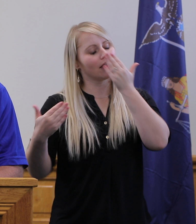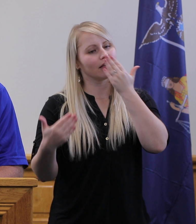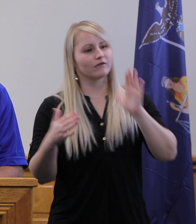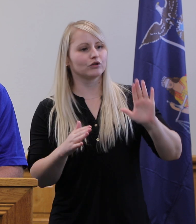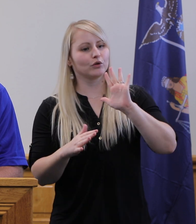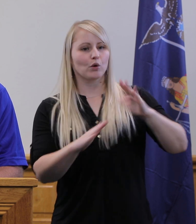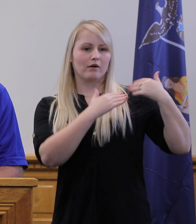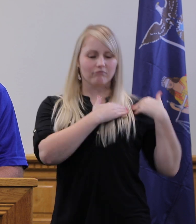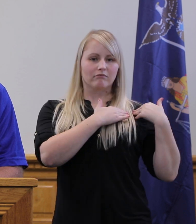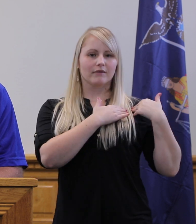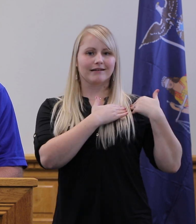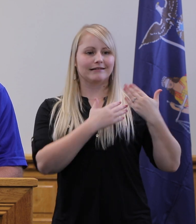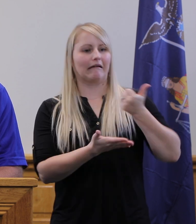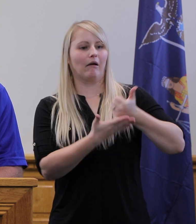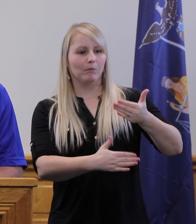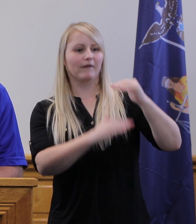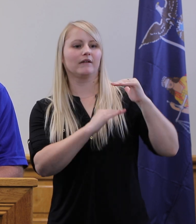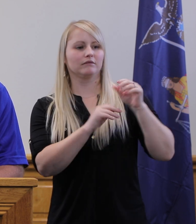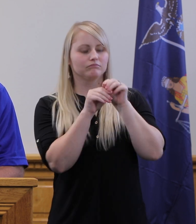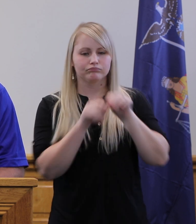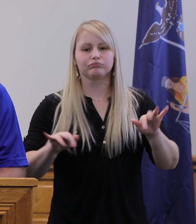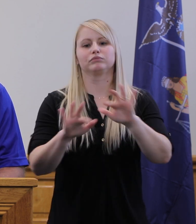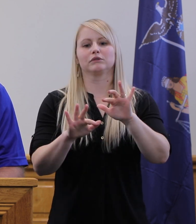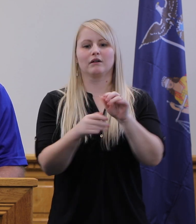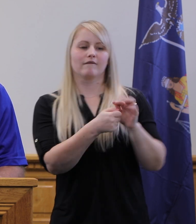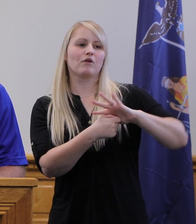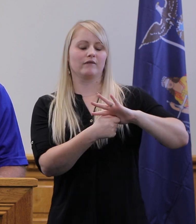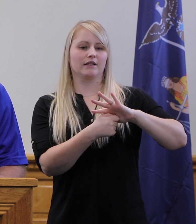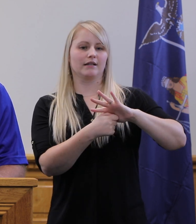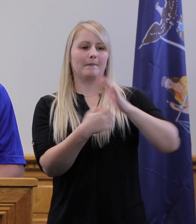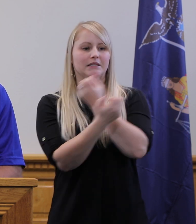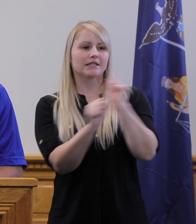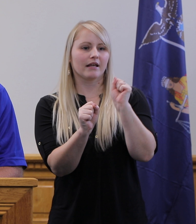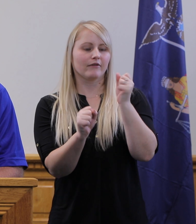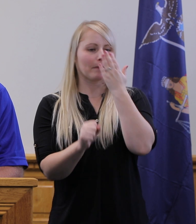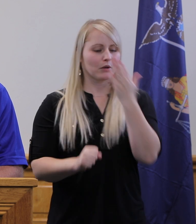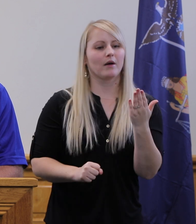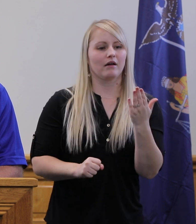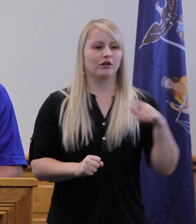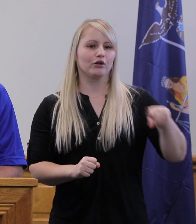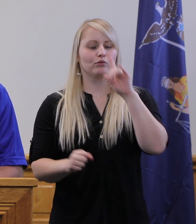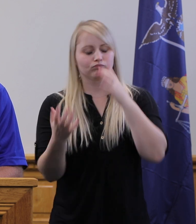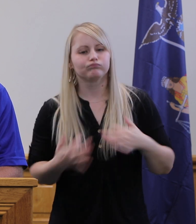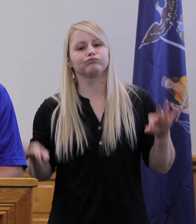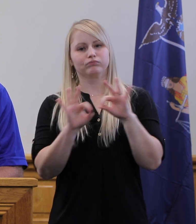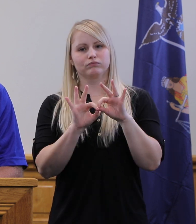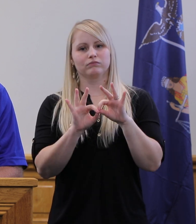doing your part in helping to prevent the spread of COVID-19, and be safe and be well. You are making a difference.